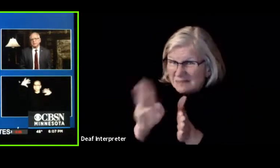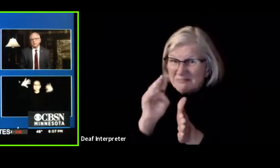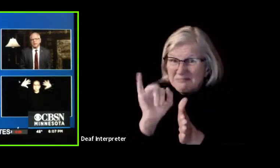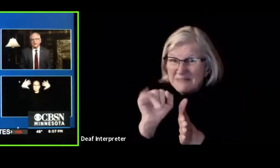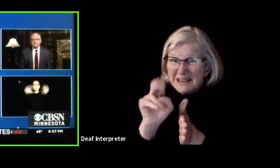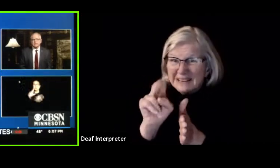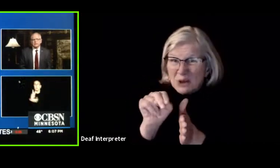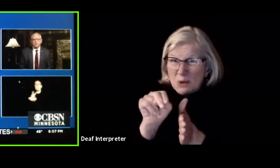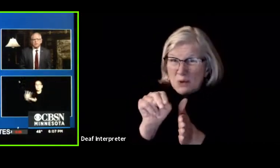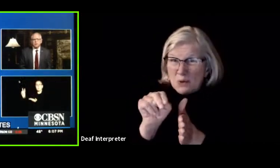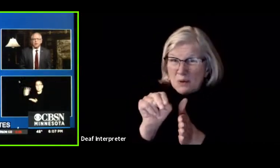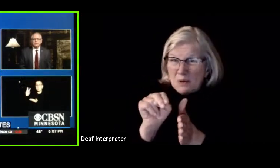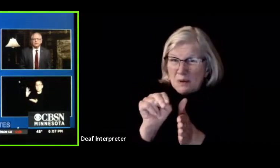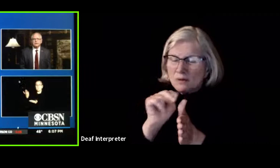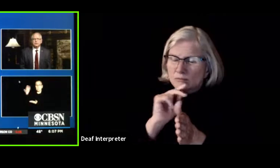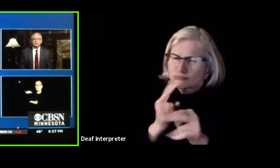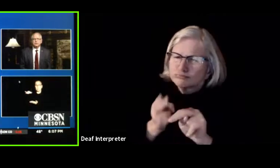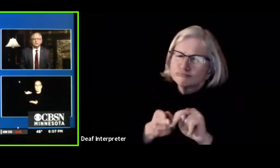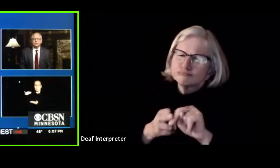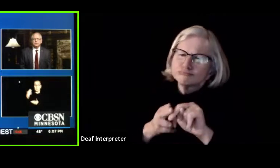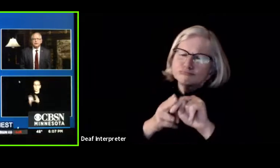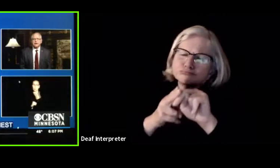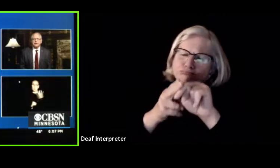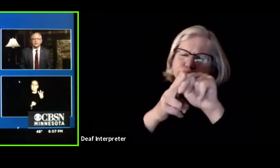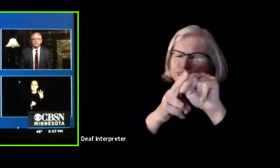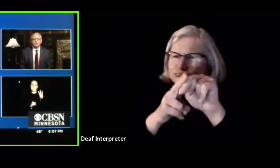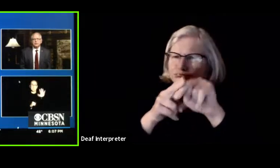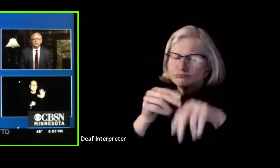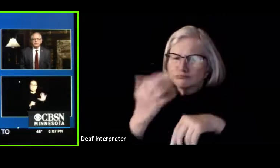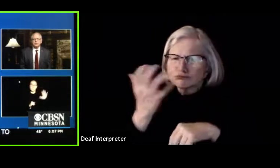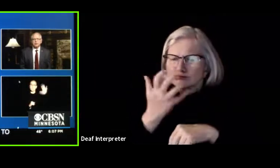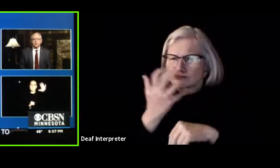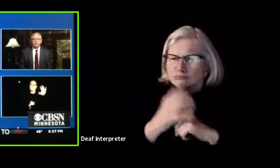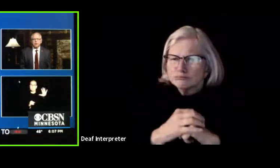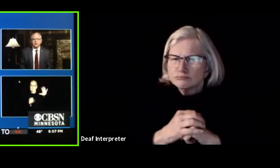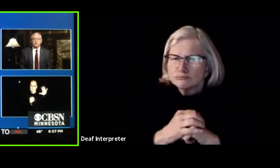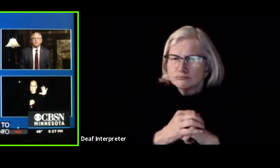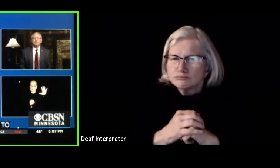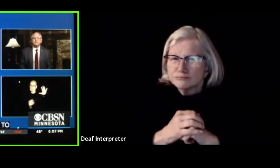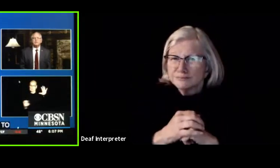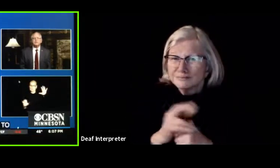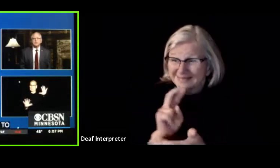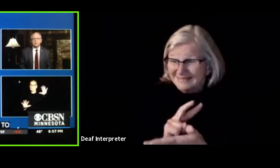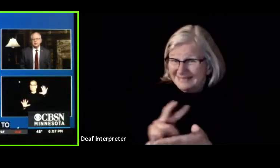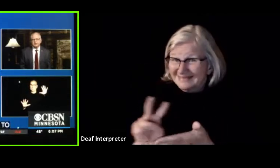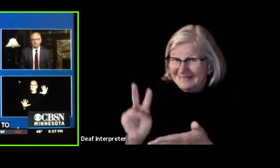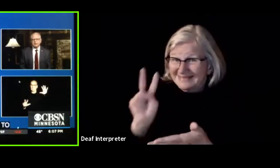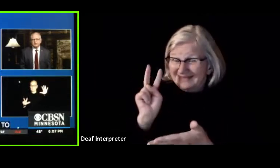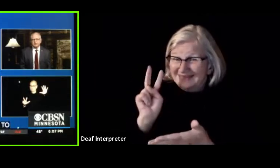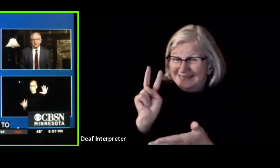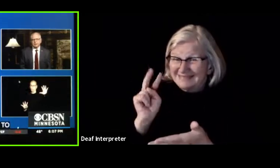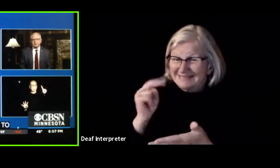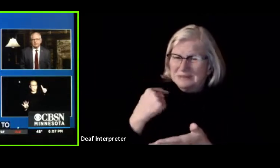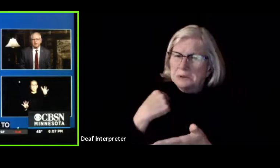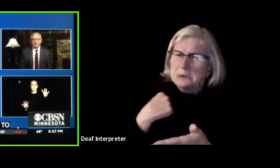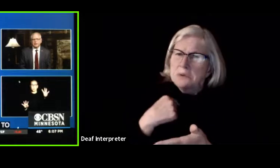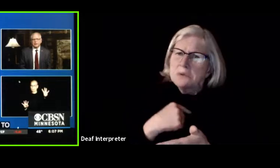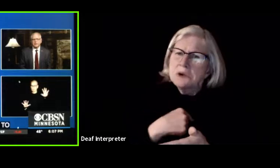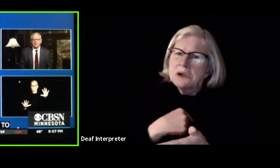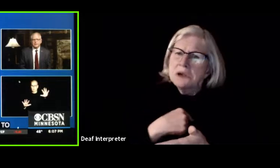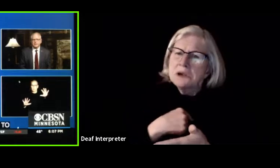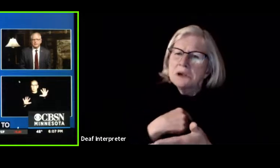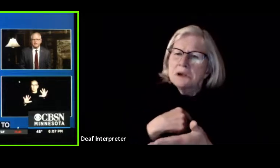to our west were 1 and 2, the states to our south and east were 3 and 4. We were 21st in infection rates per